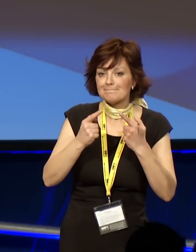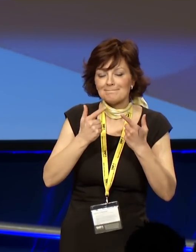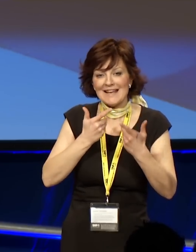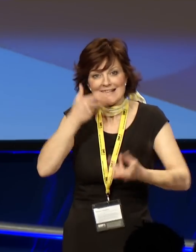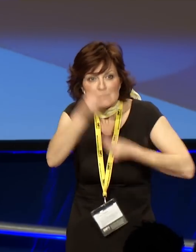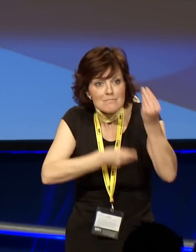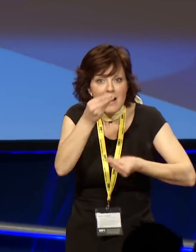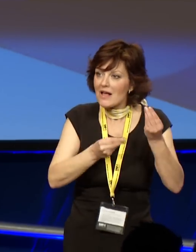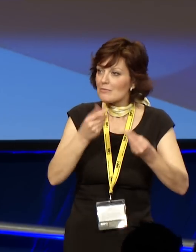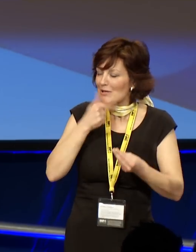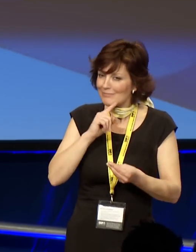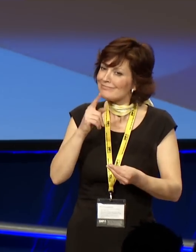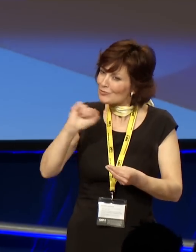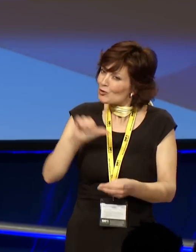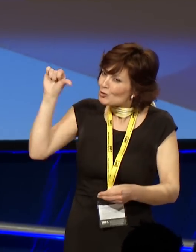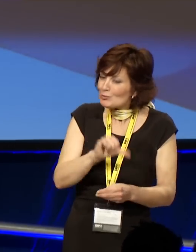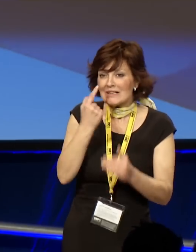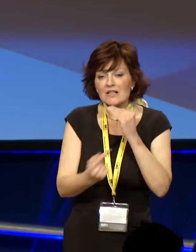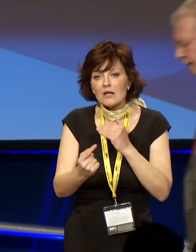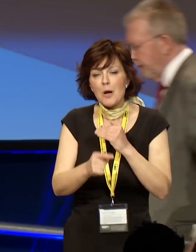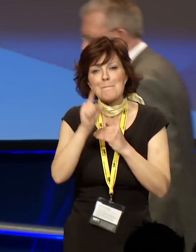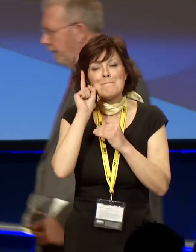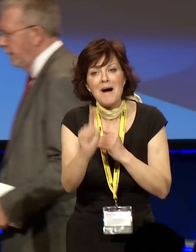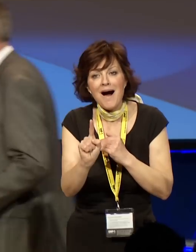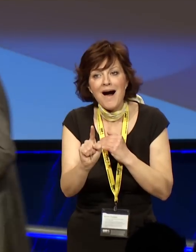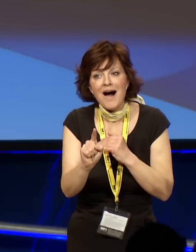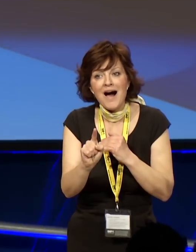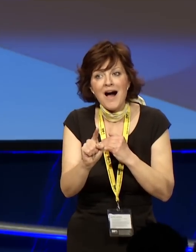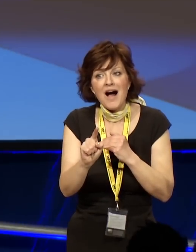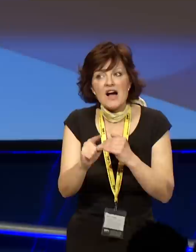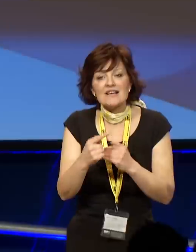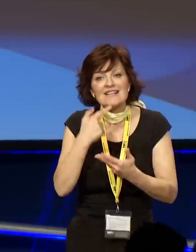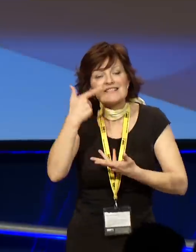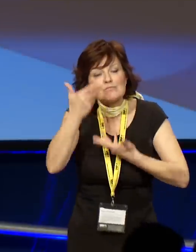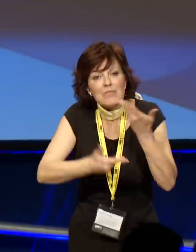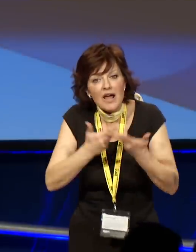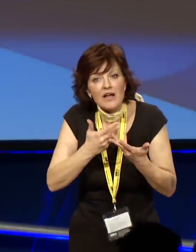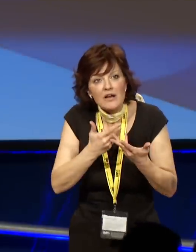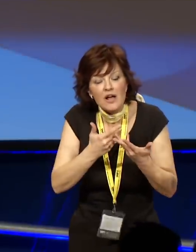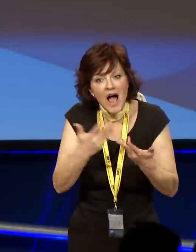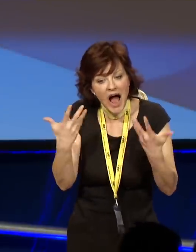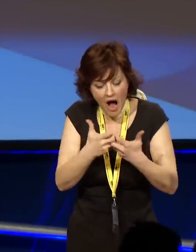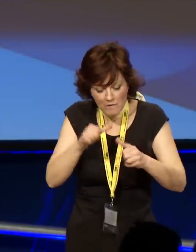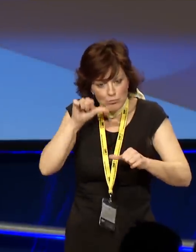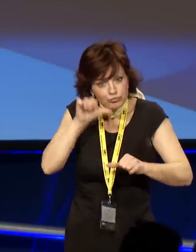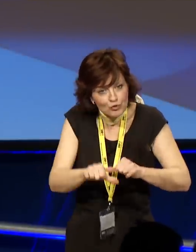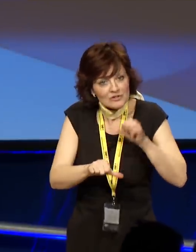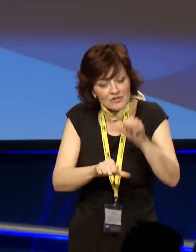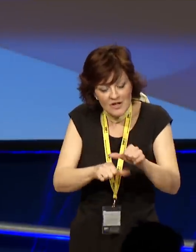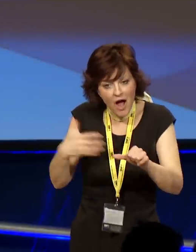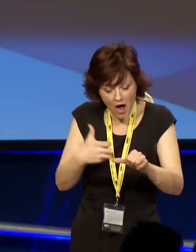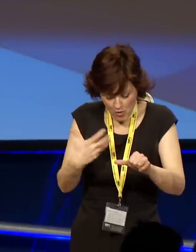Scotland should be independent, but to convince people there was actually a process by which we could become